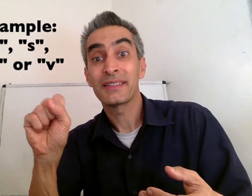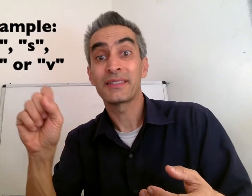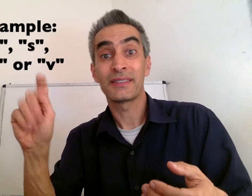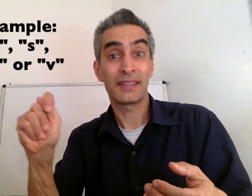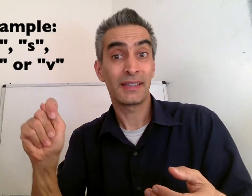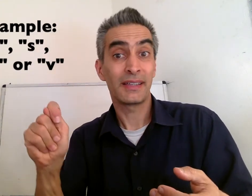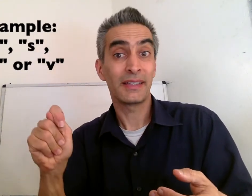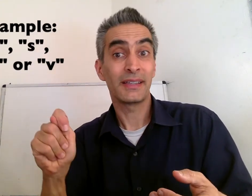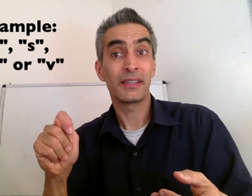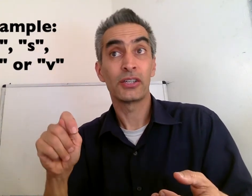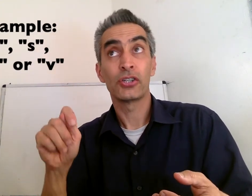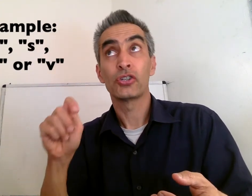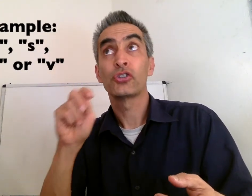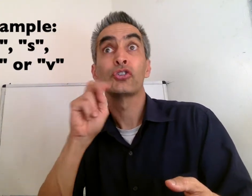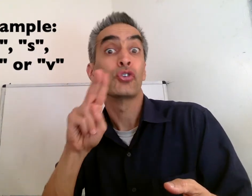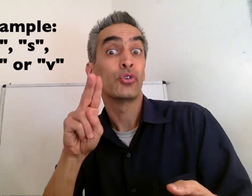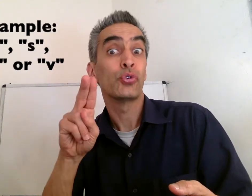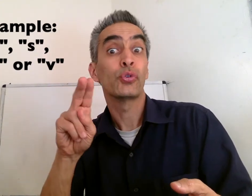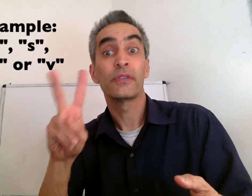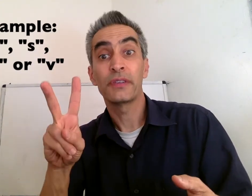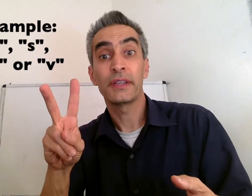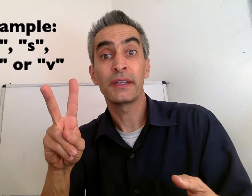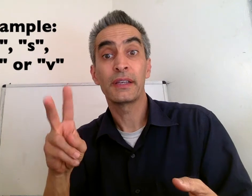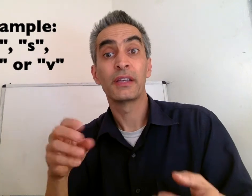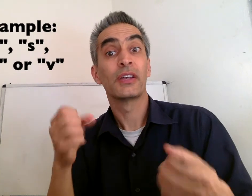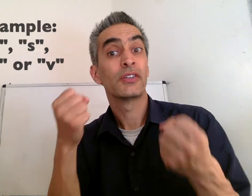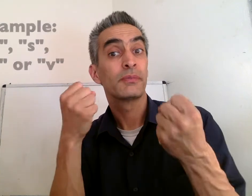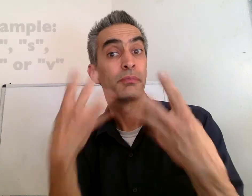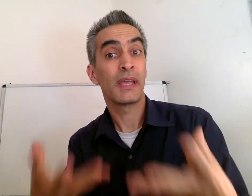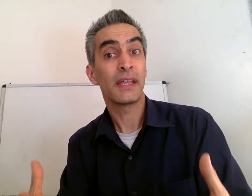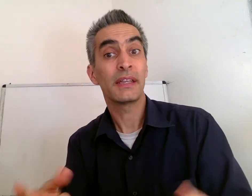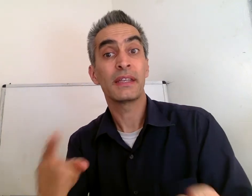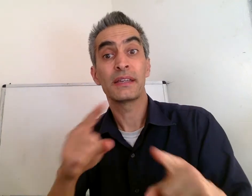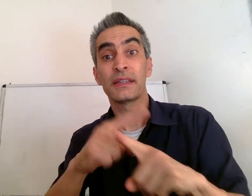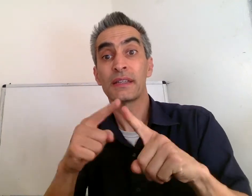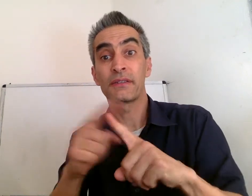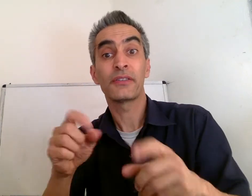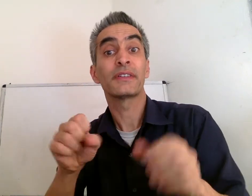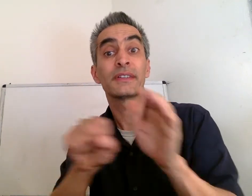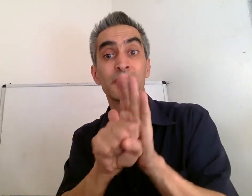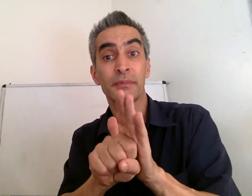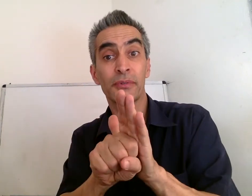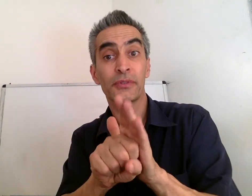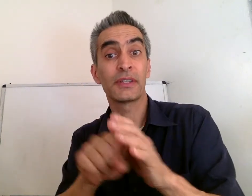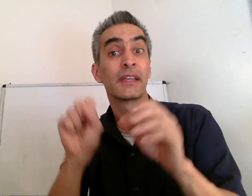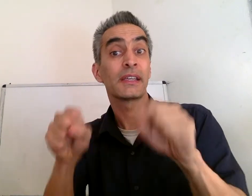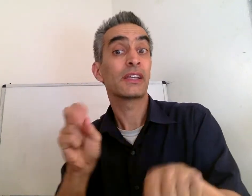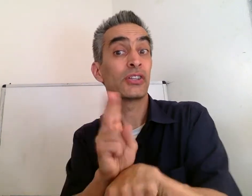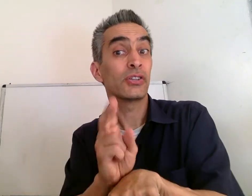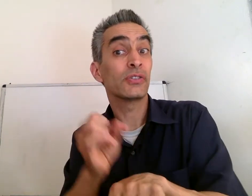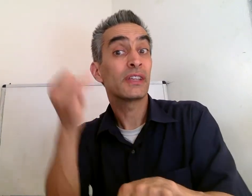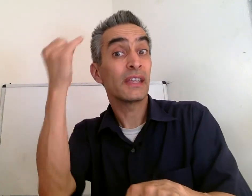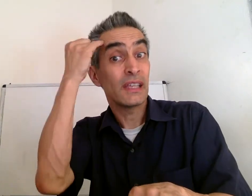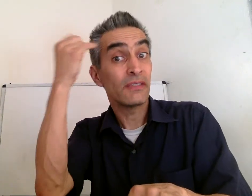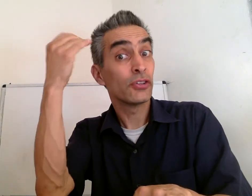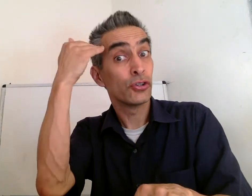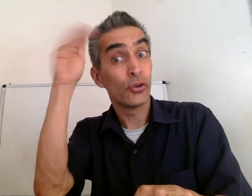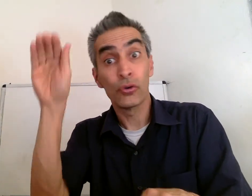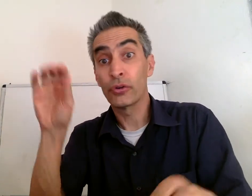or t, u or v. There's many different symbols that you can use if you don't know the